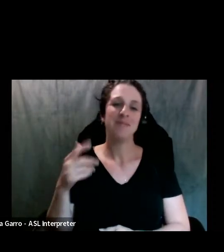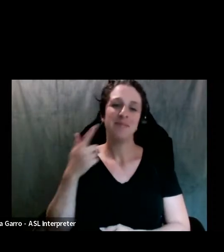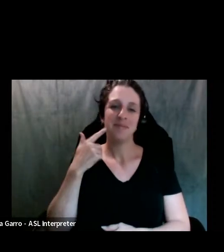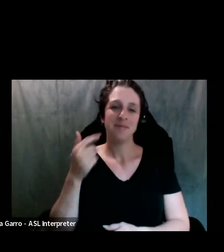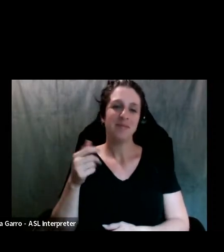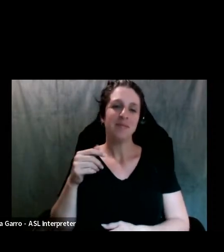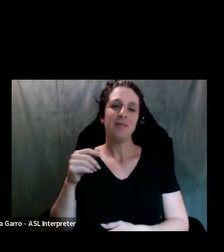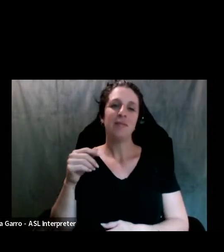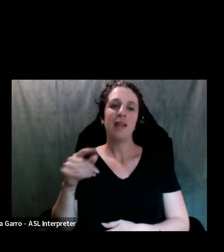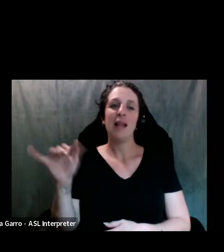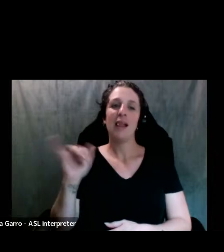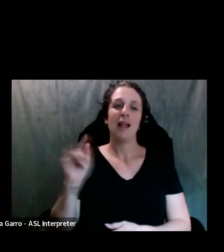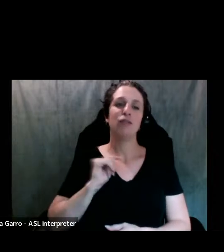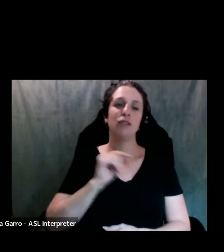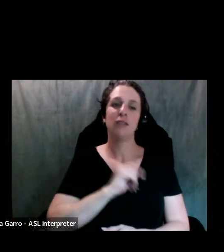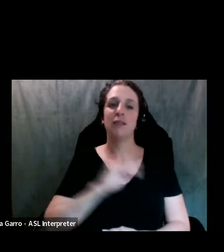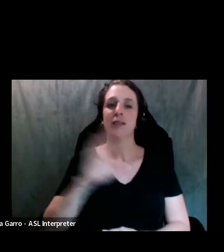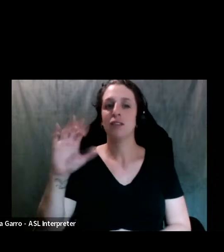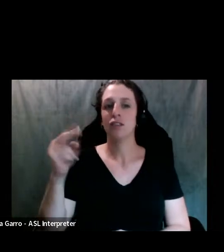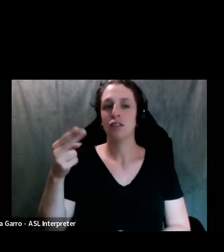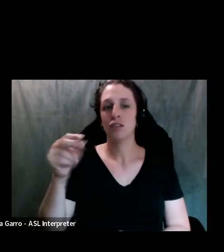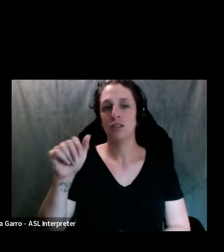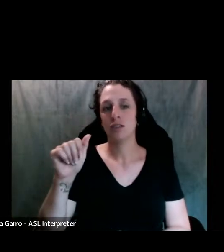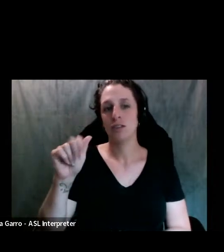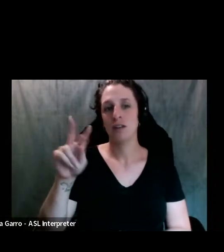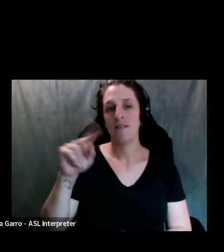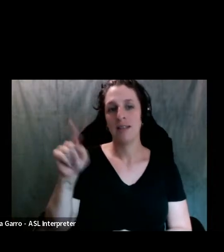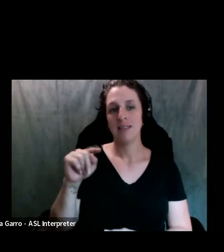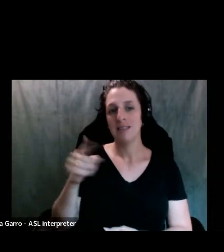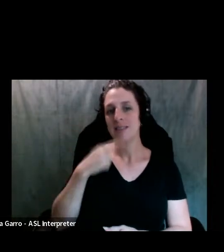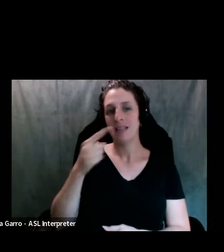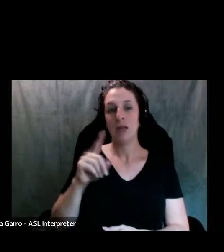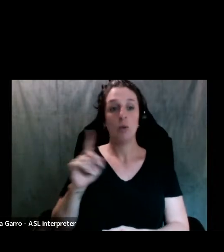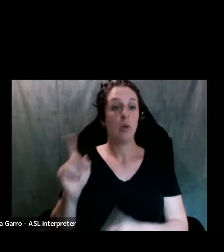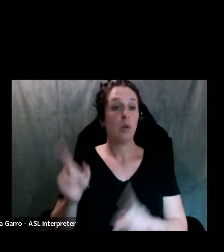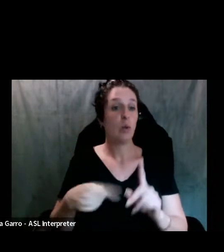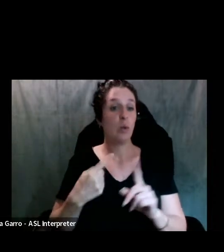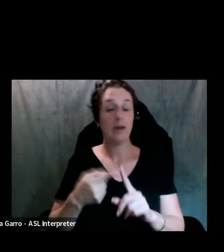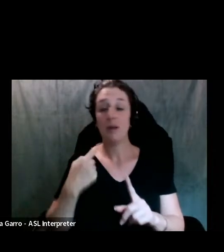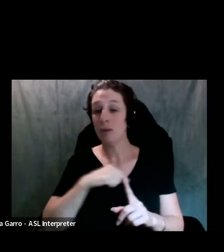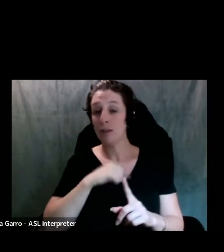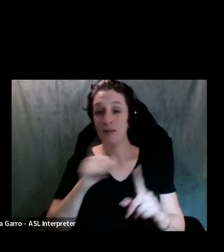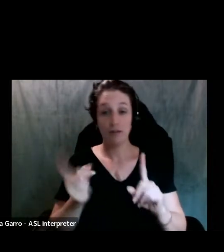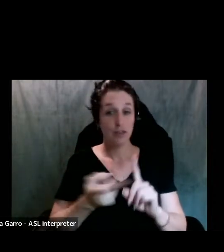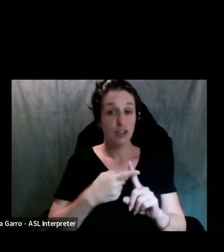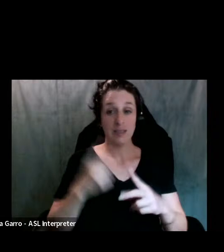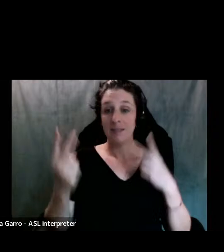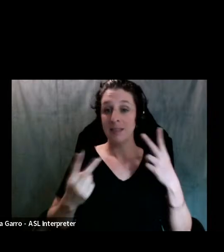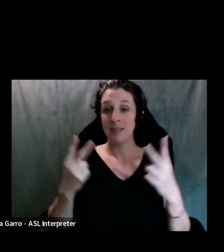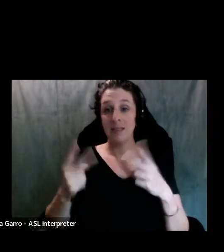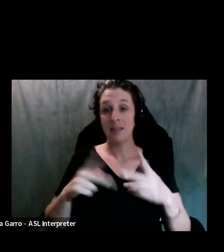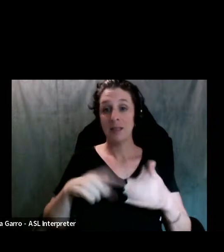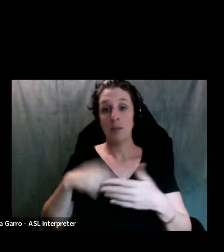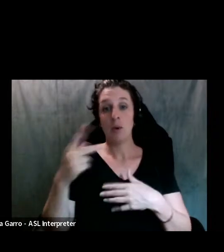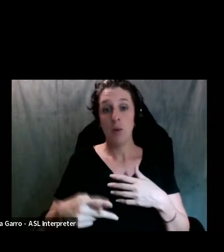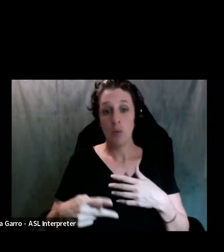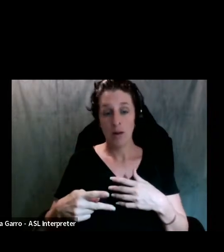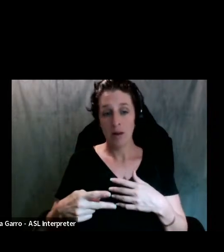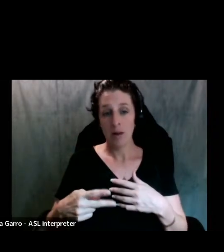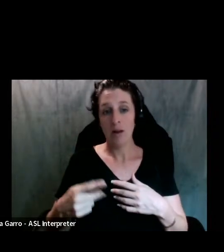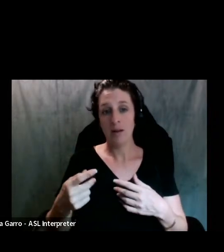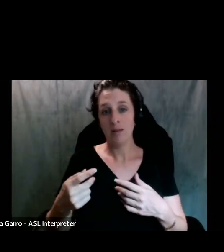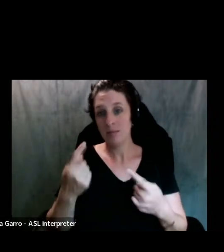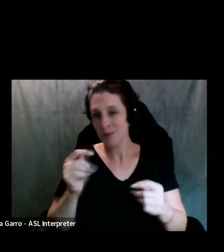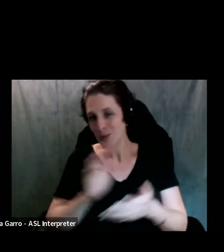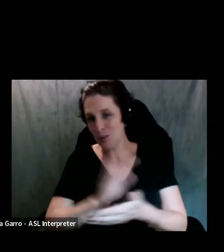just like Trustee Chavez said, when we first visited the program, the school,